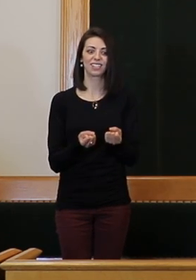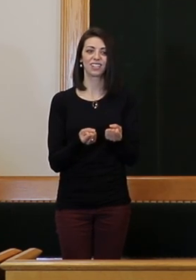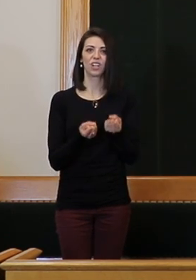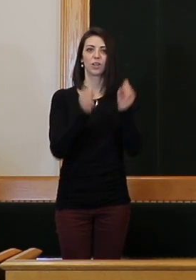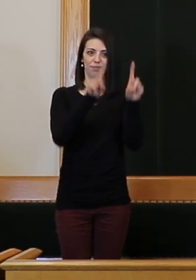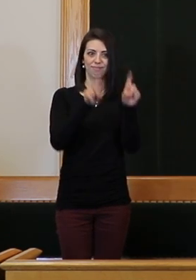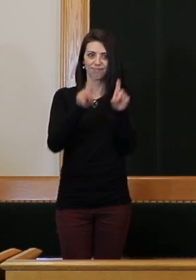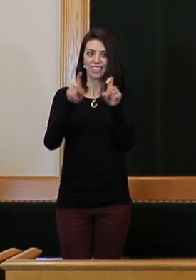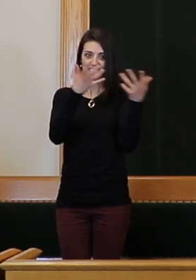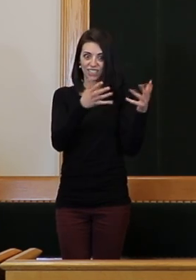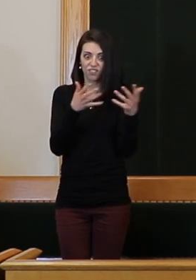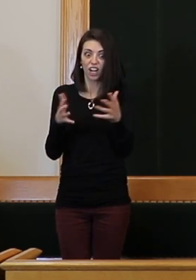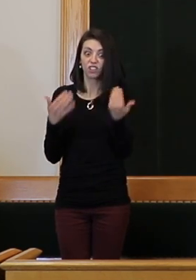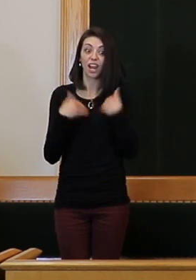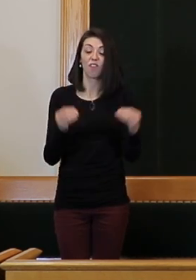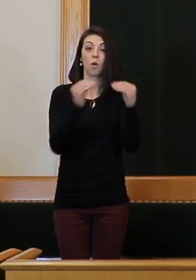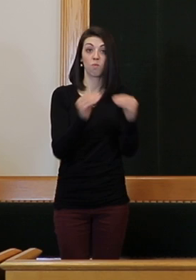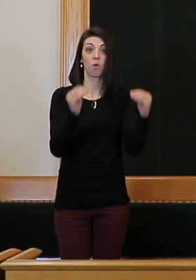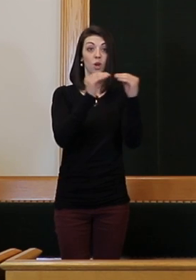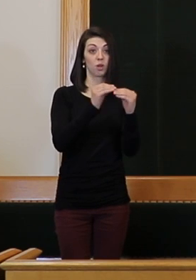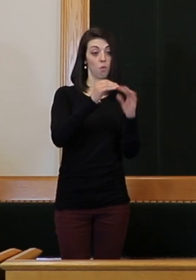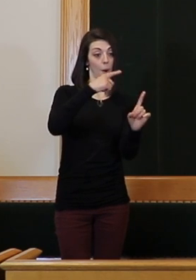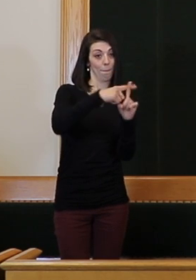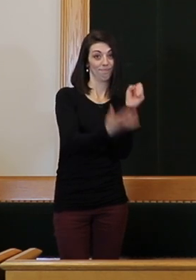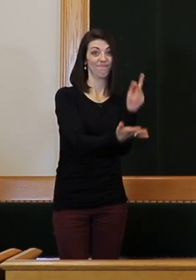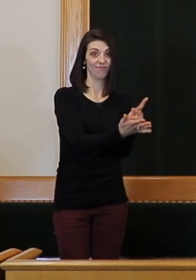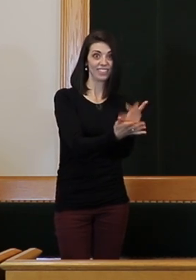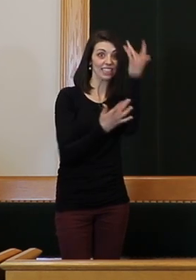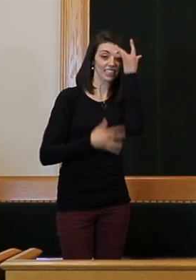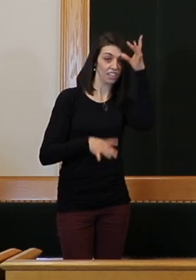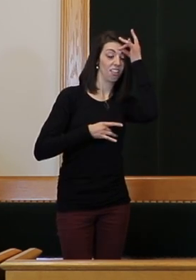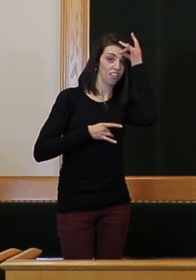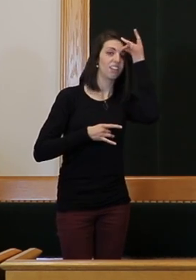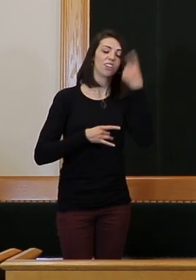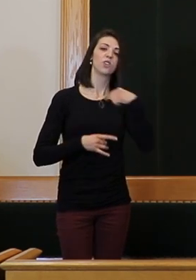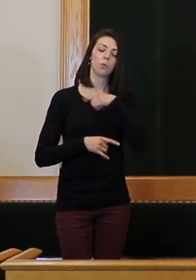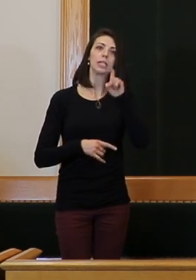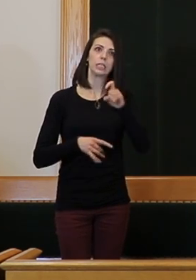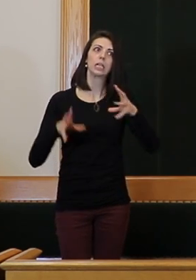cases continue to increase in the City of Oswego and all throughout Oswego County, take the situation